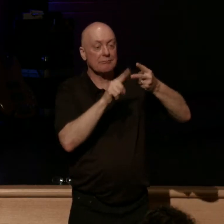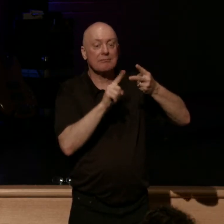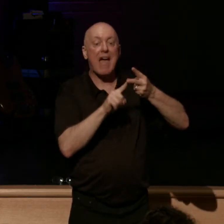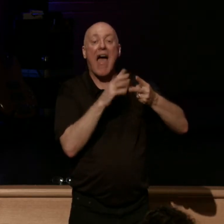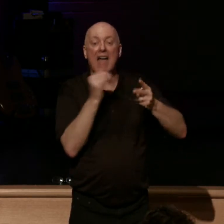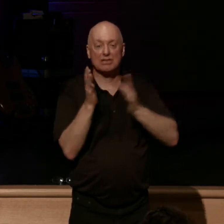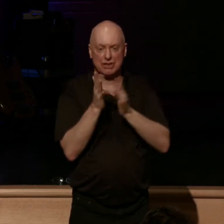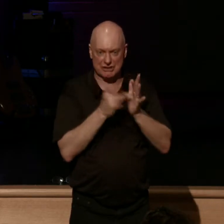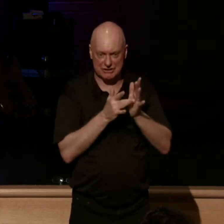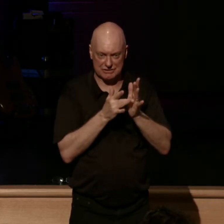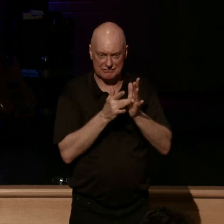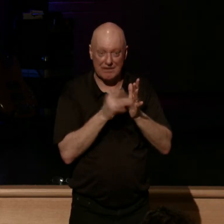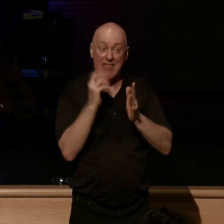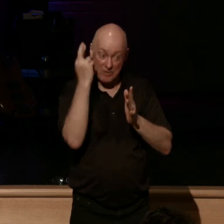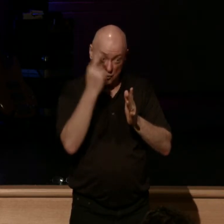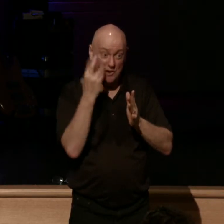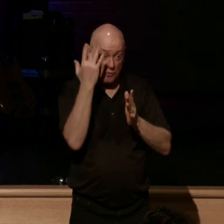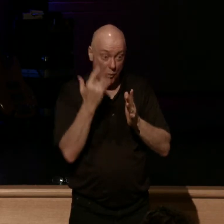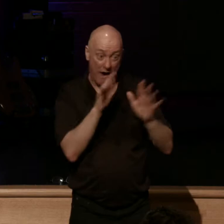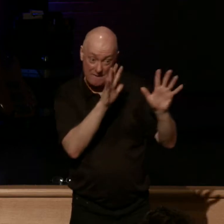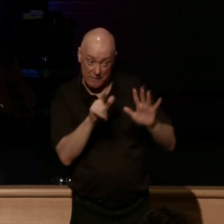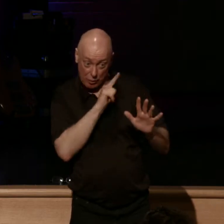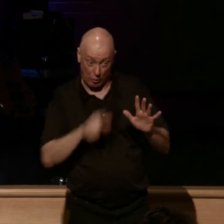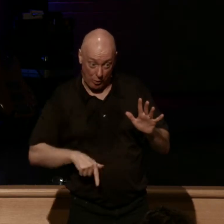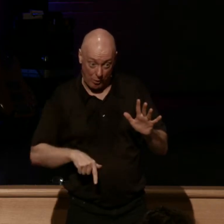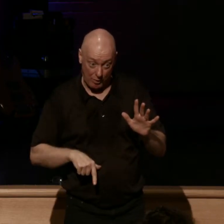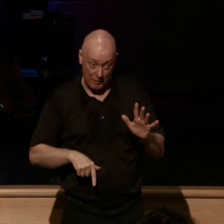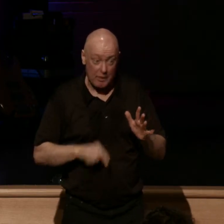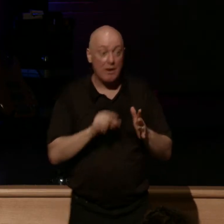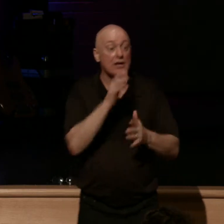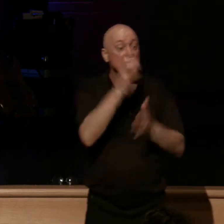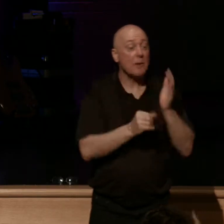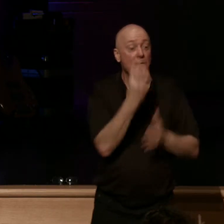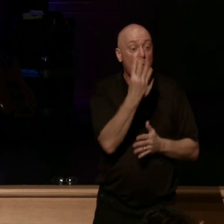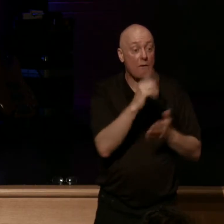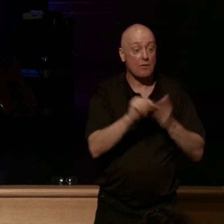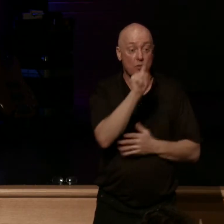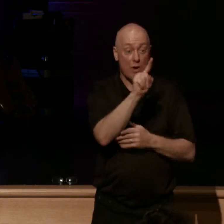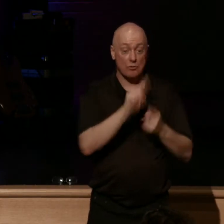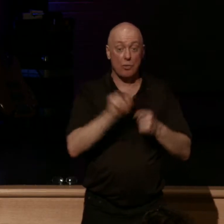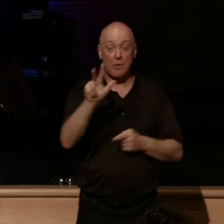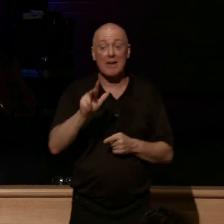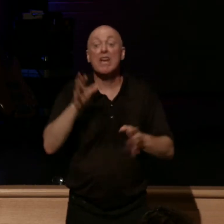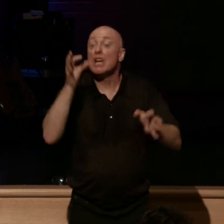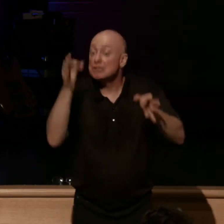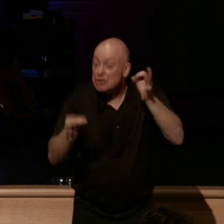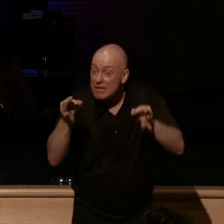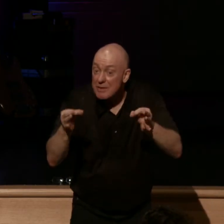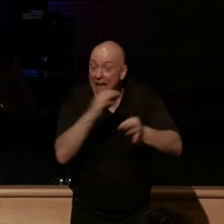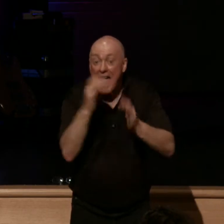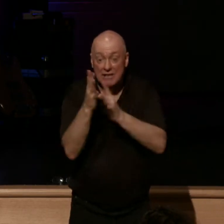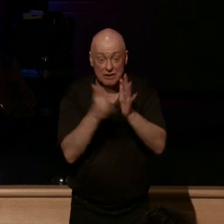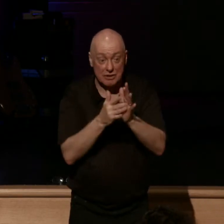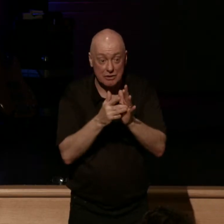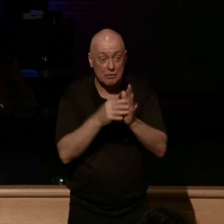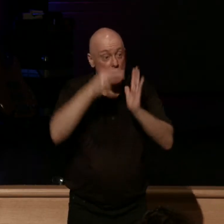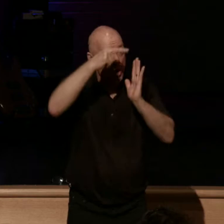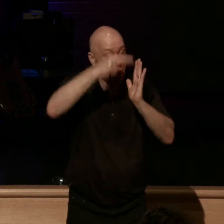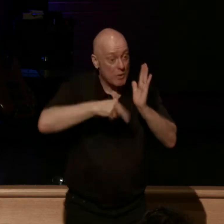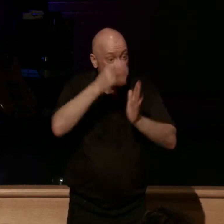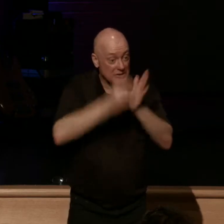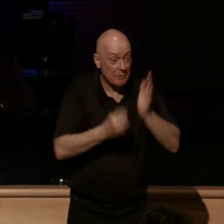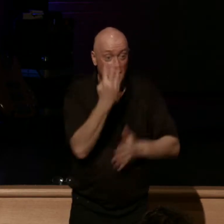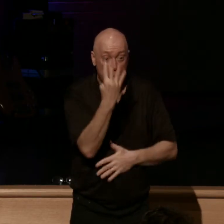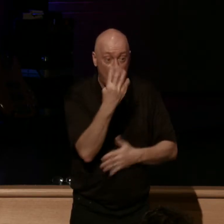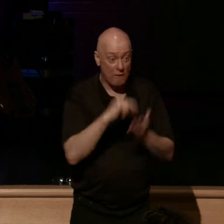to fear the Lord. In verses 1 to 3 of chapter 4, judgment and Jesus. Okay, look at chapter